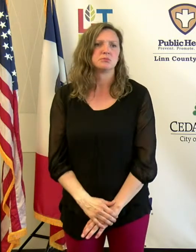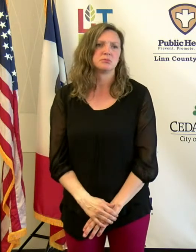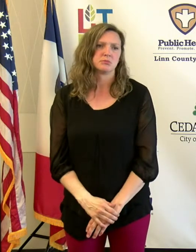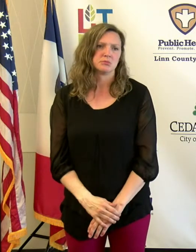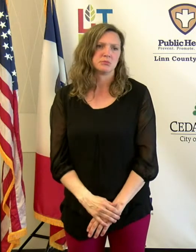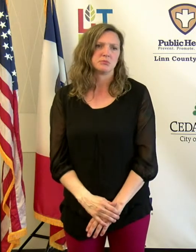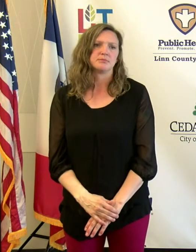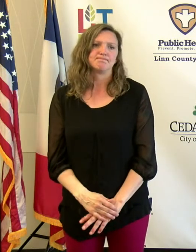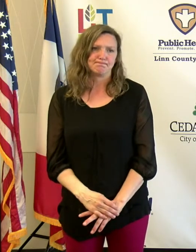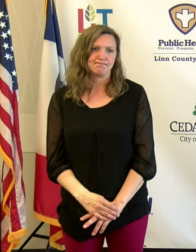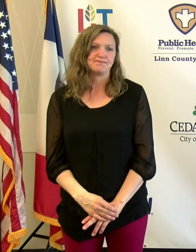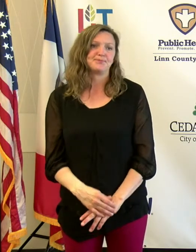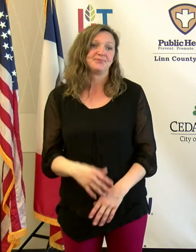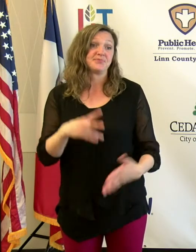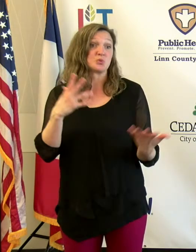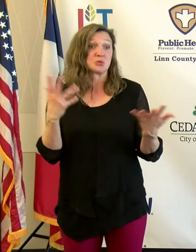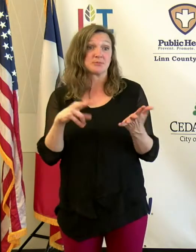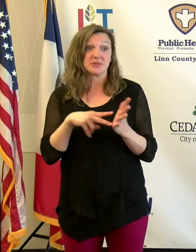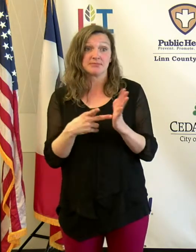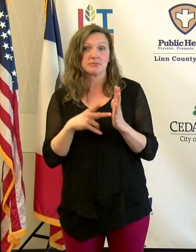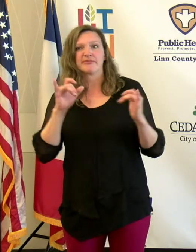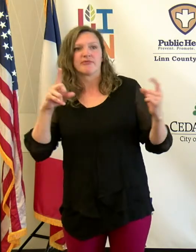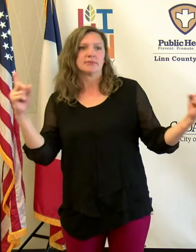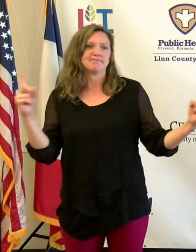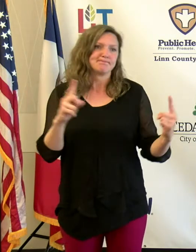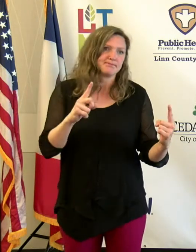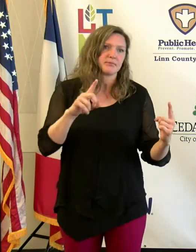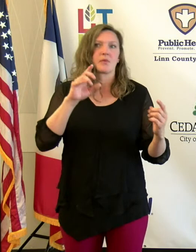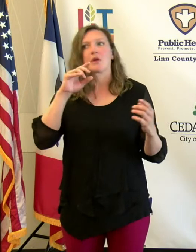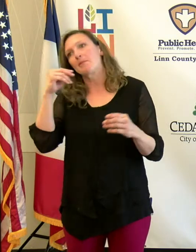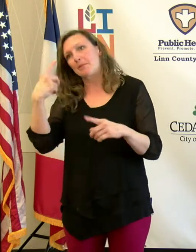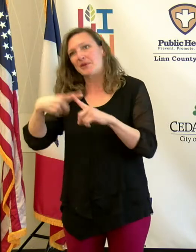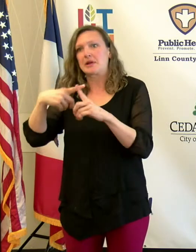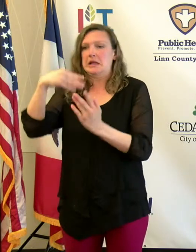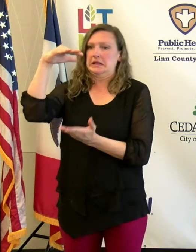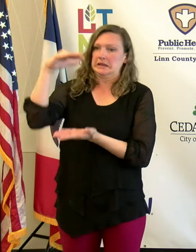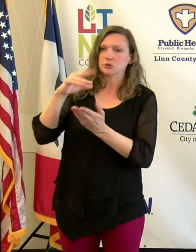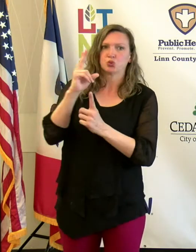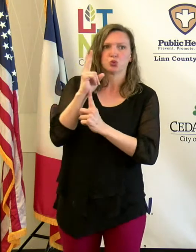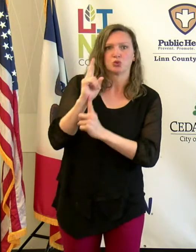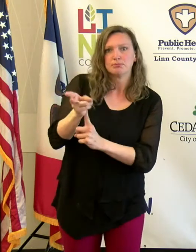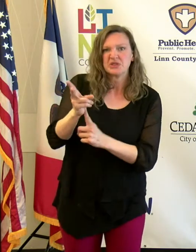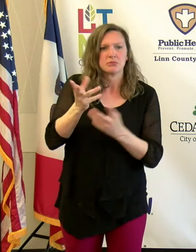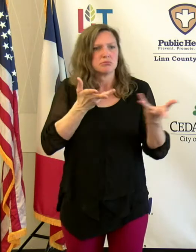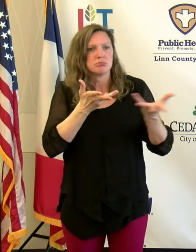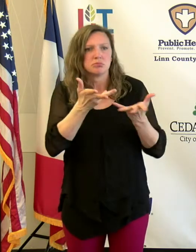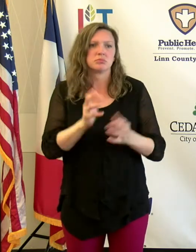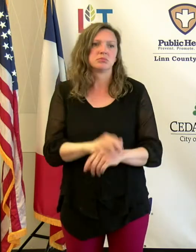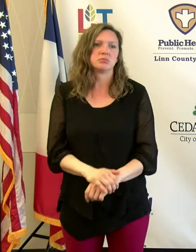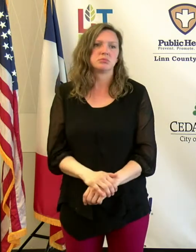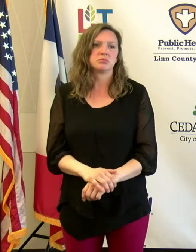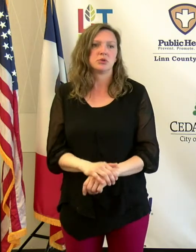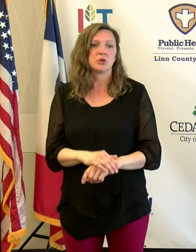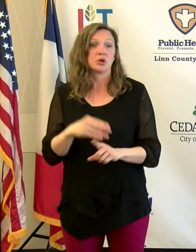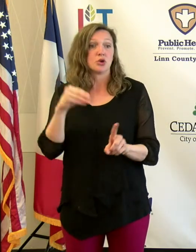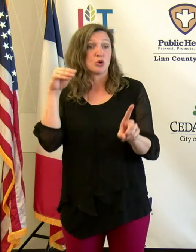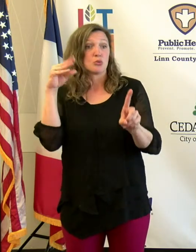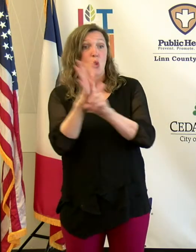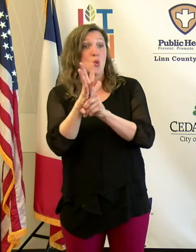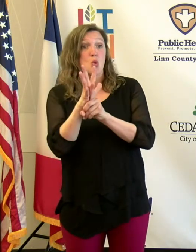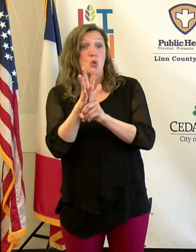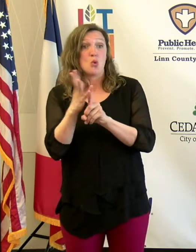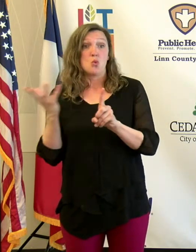more than 2 minutes with the deputy who has been confirmed in having the virus. Exposure does not mean that the person has contracted the